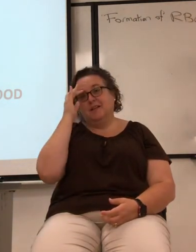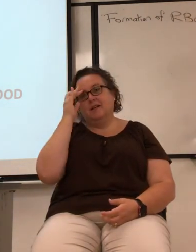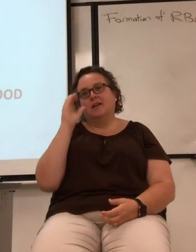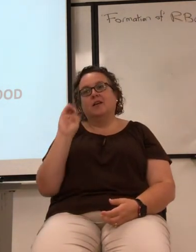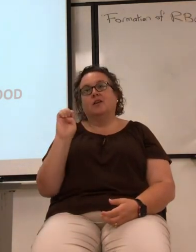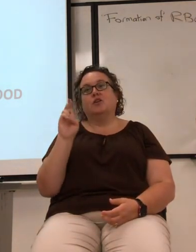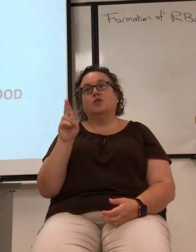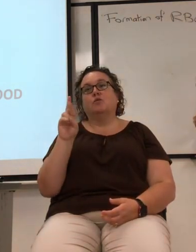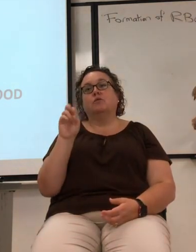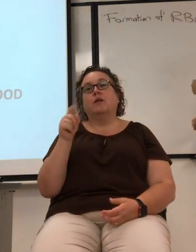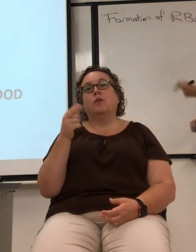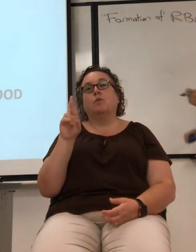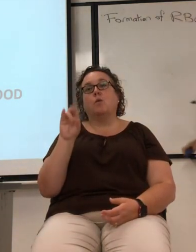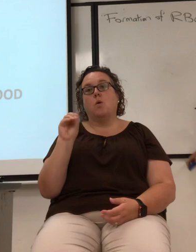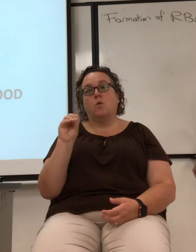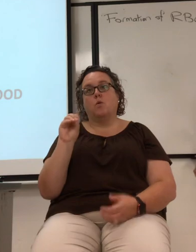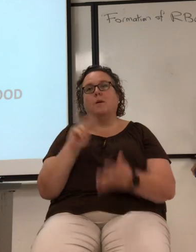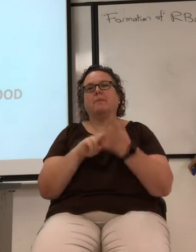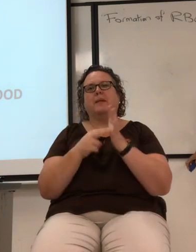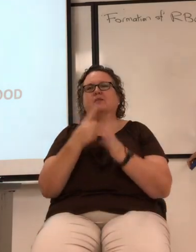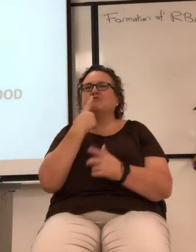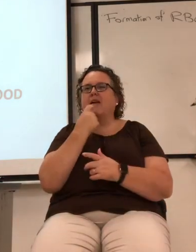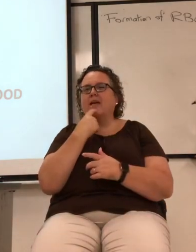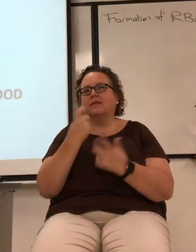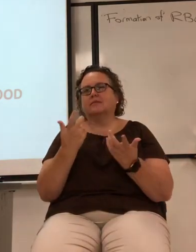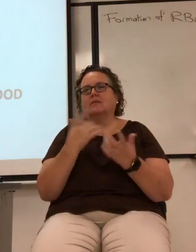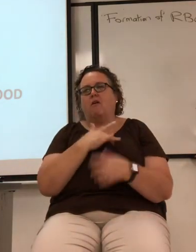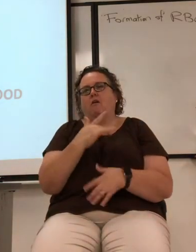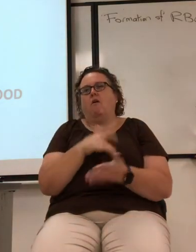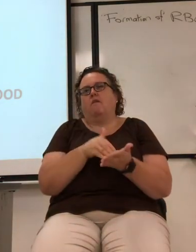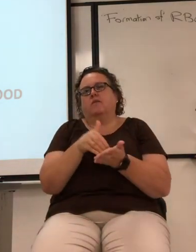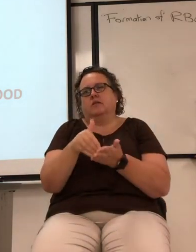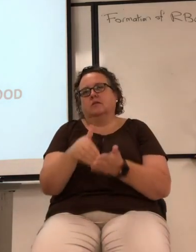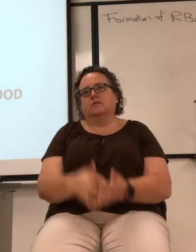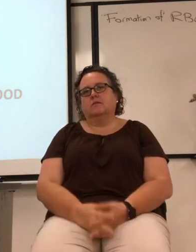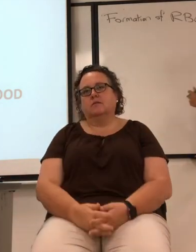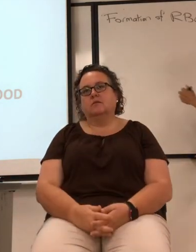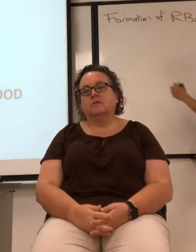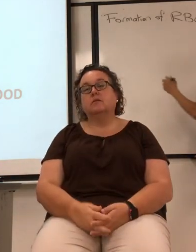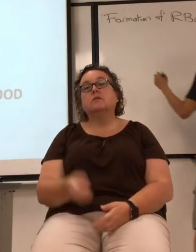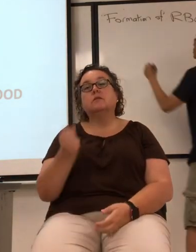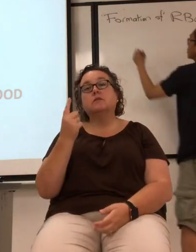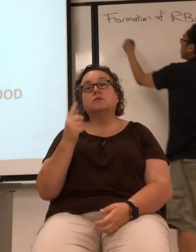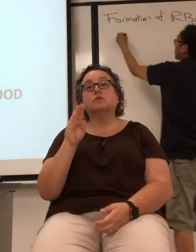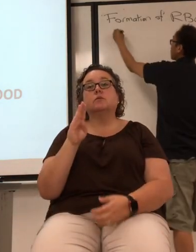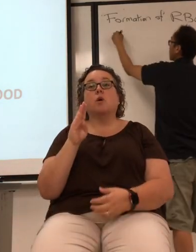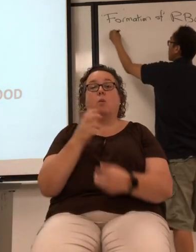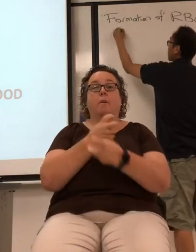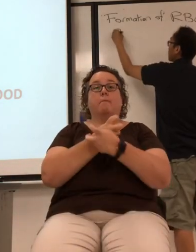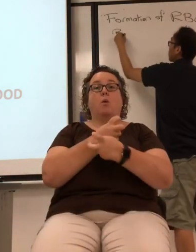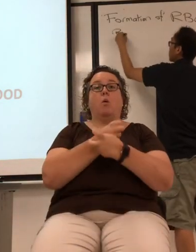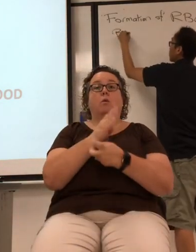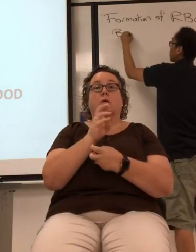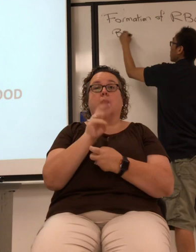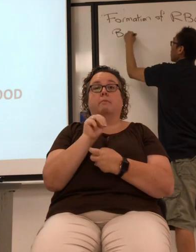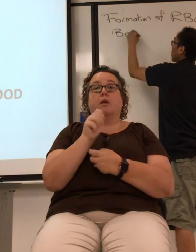Erythro means red a lot of times. And so bone marrow